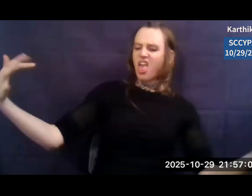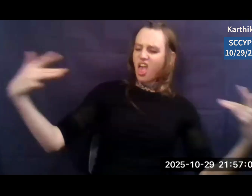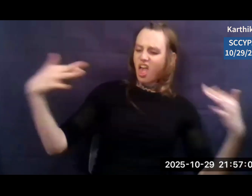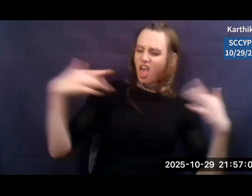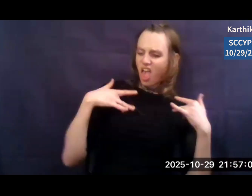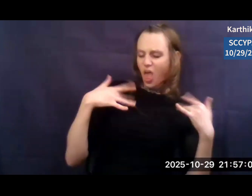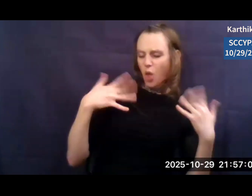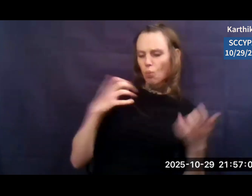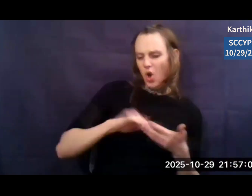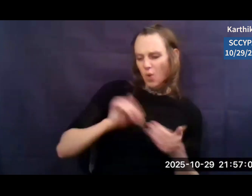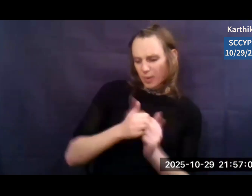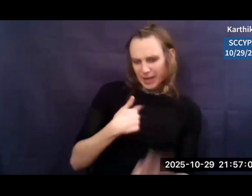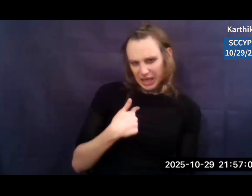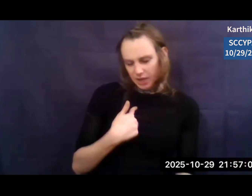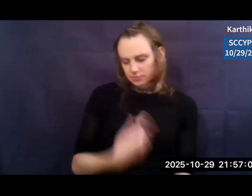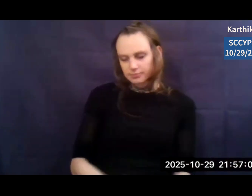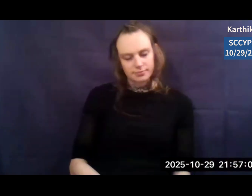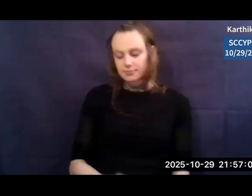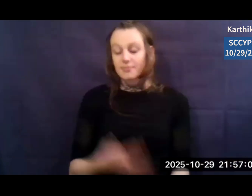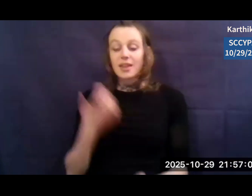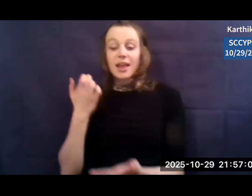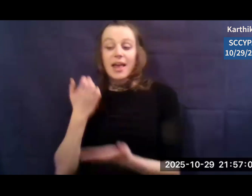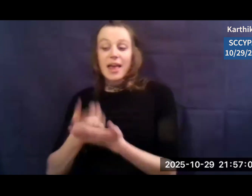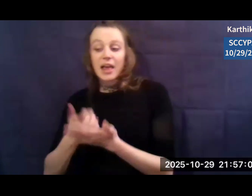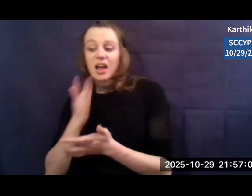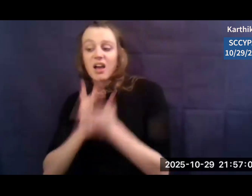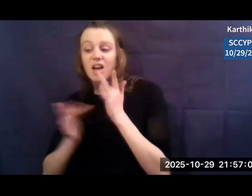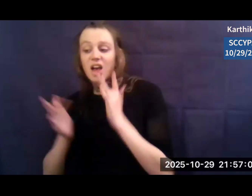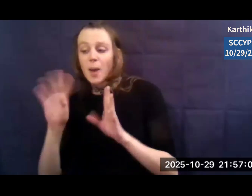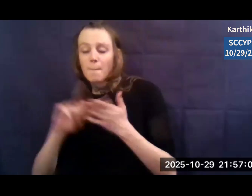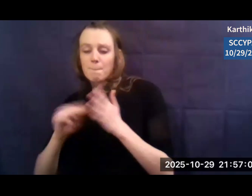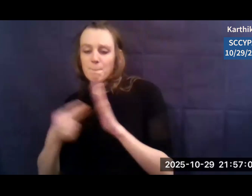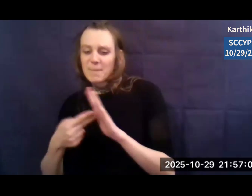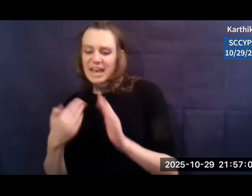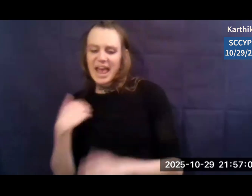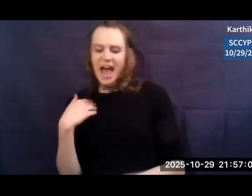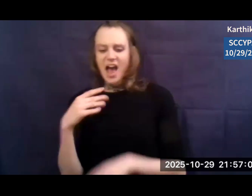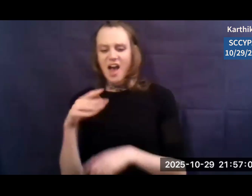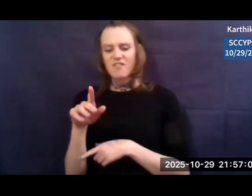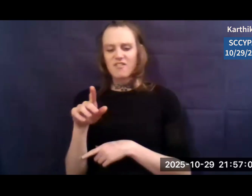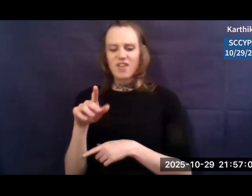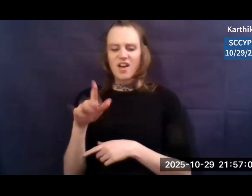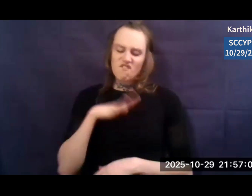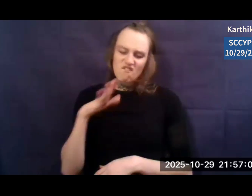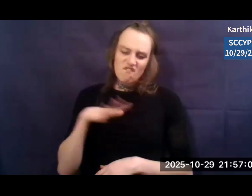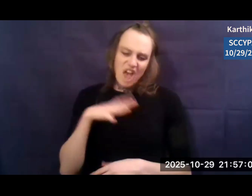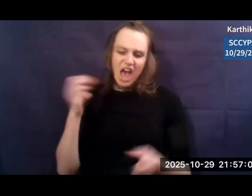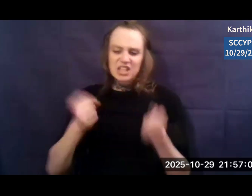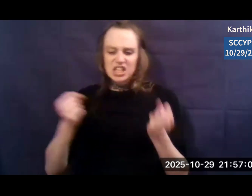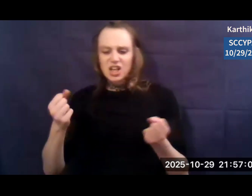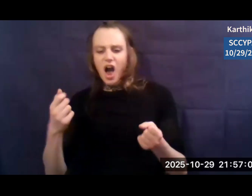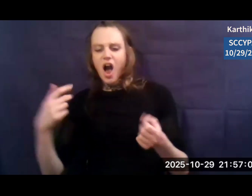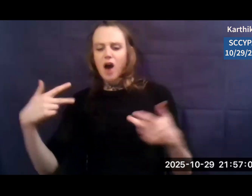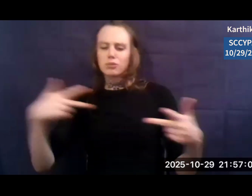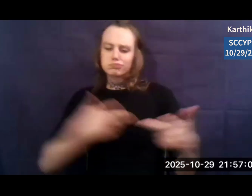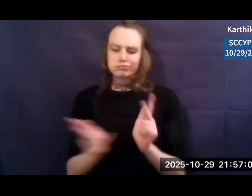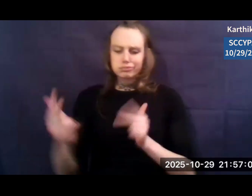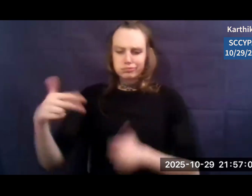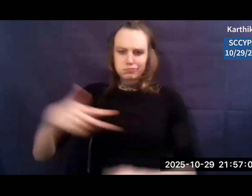leave us means that I will have that Lambo and I will be drifting in the Walmart parking lot and the police can't do shit because I'm blowing